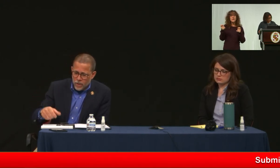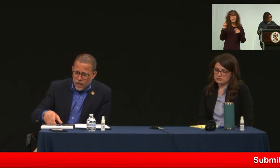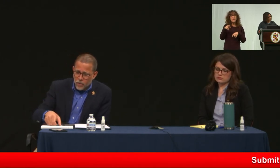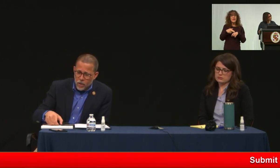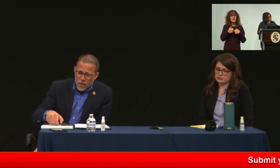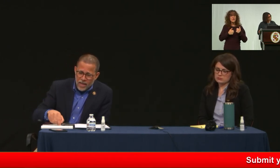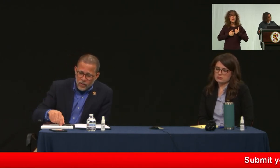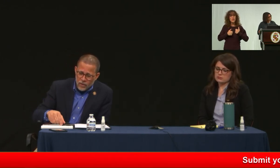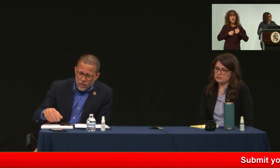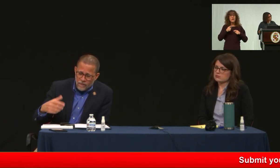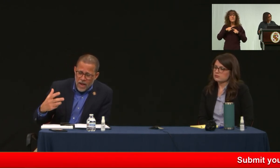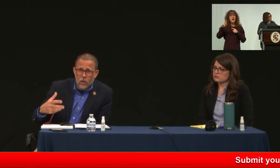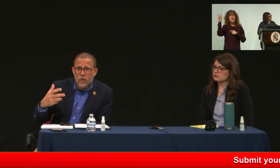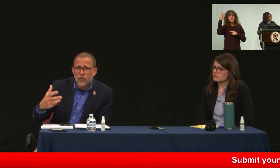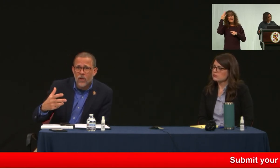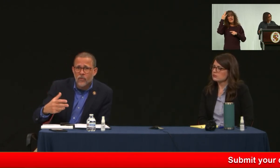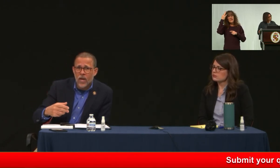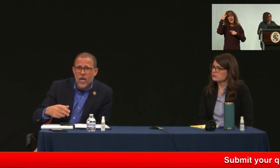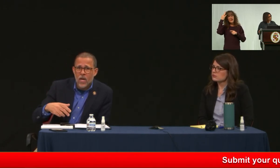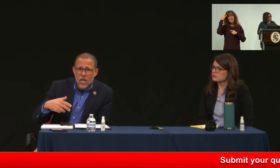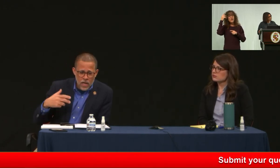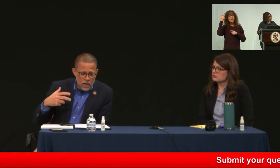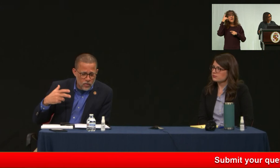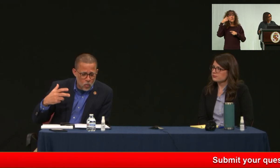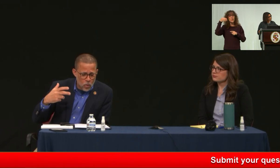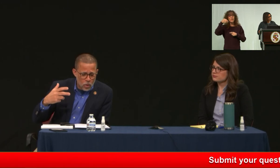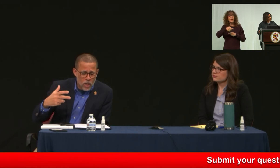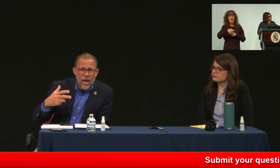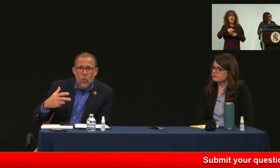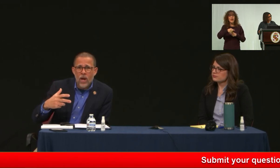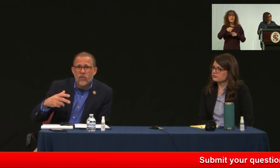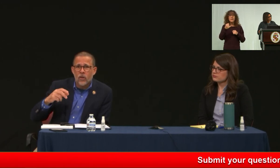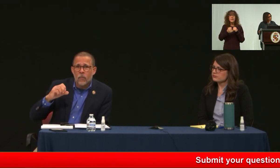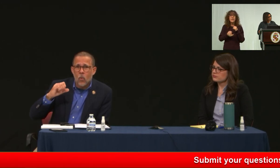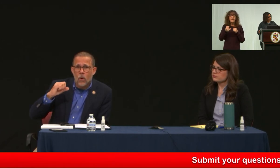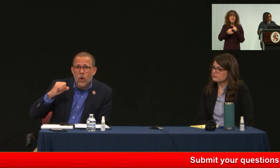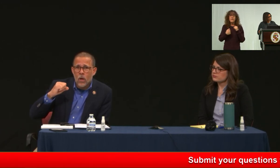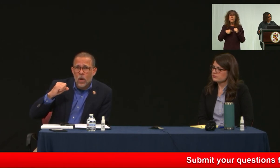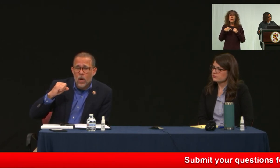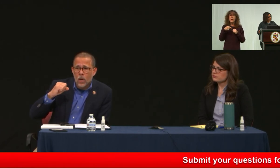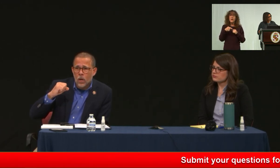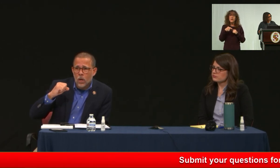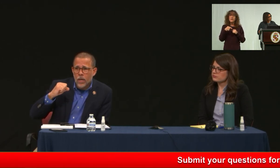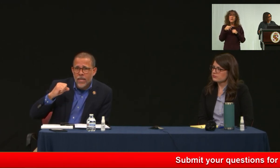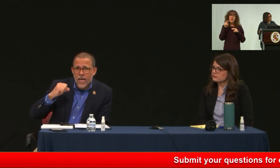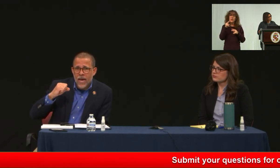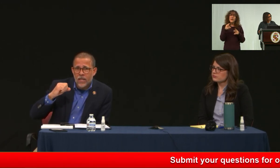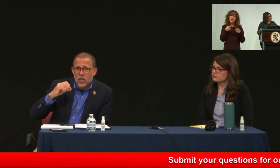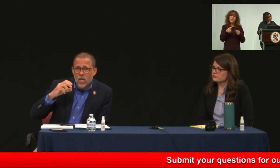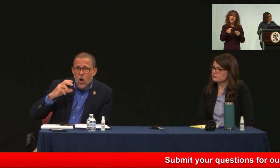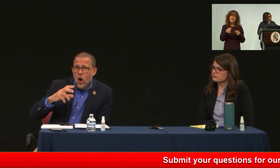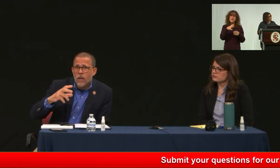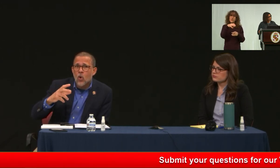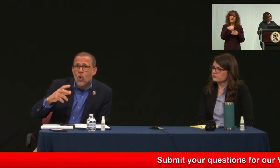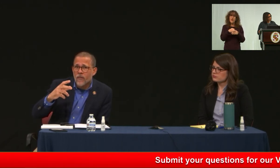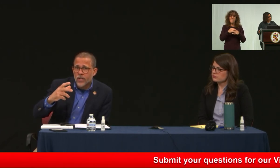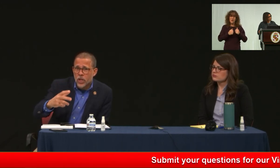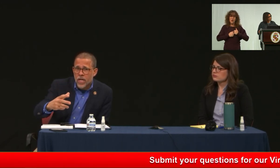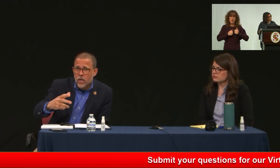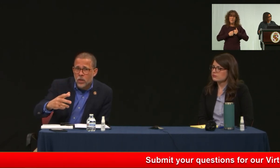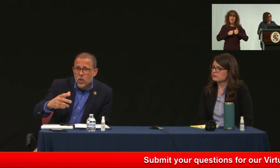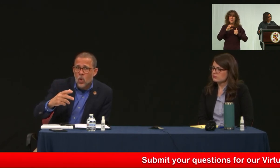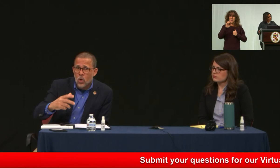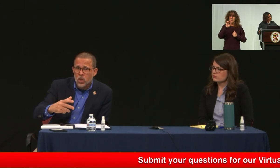government should pick up the capacity. And then the final piece I'll say is we're looking at ways to more engage the Army Corps